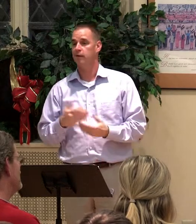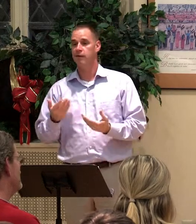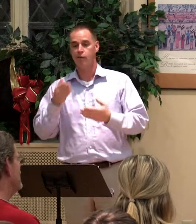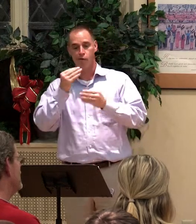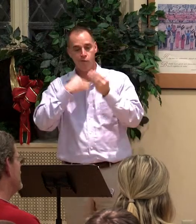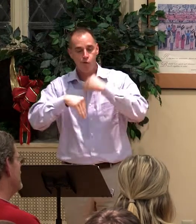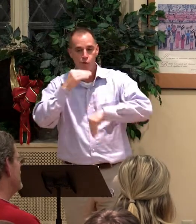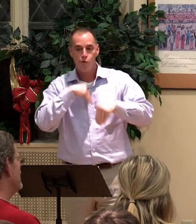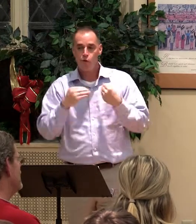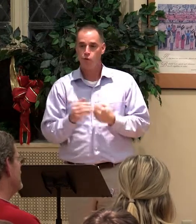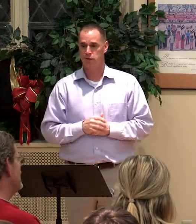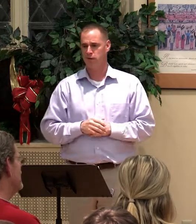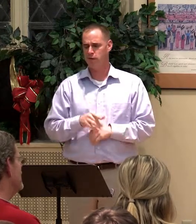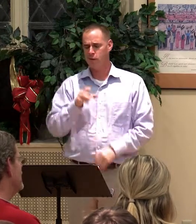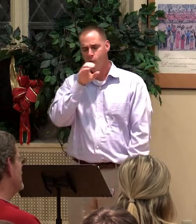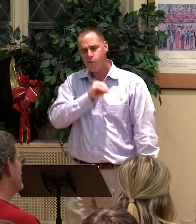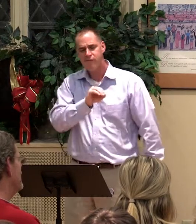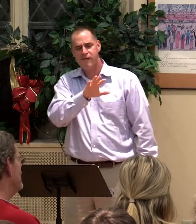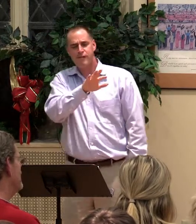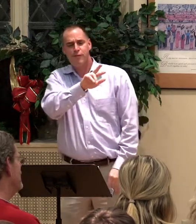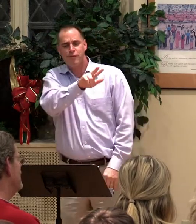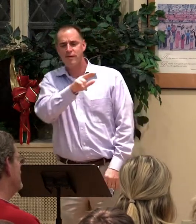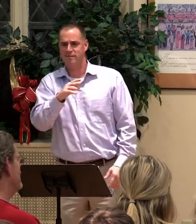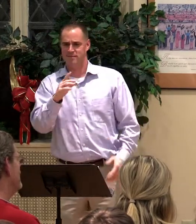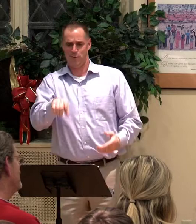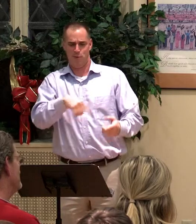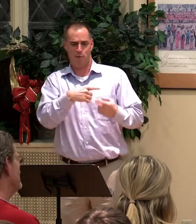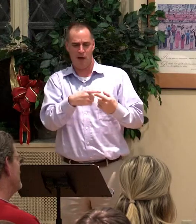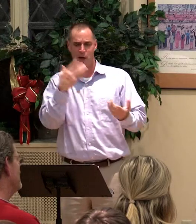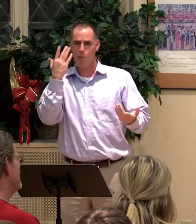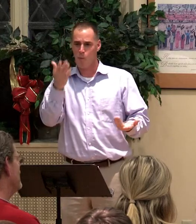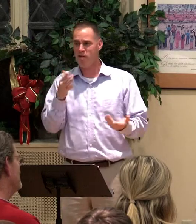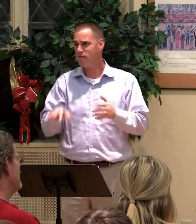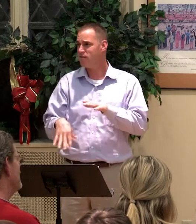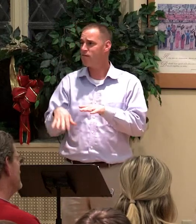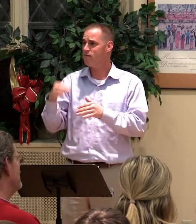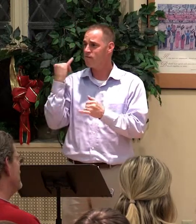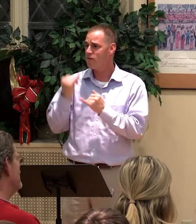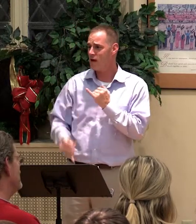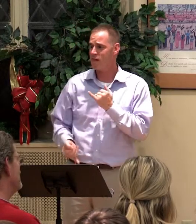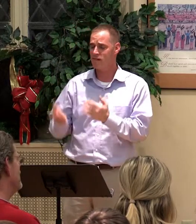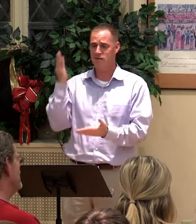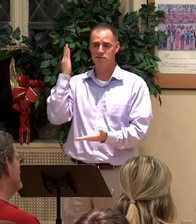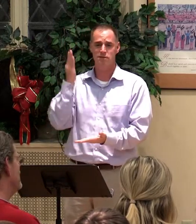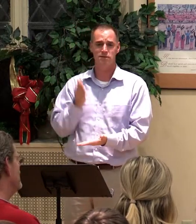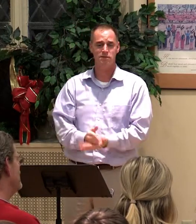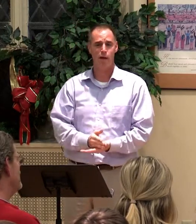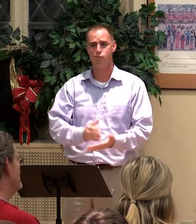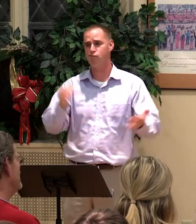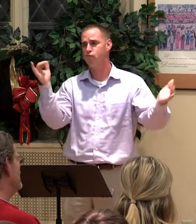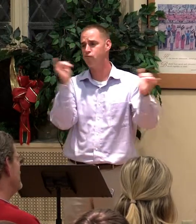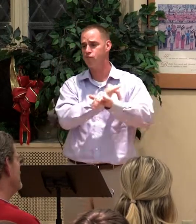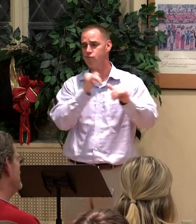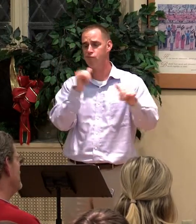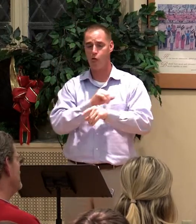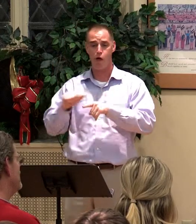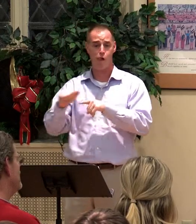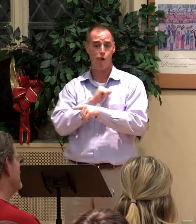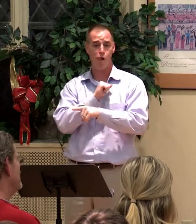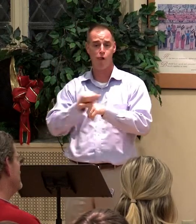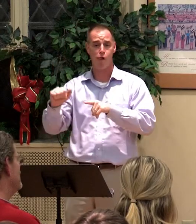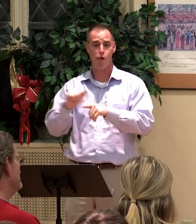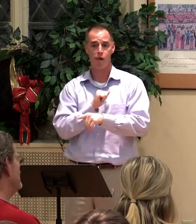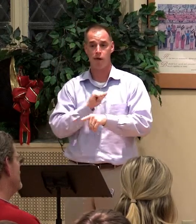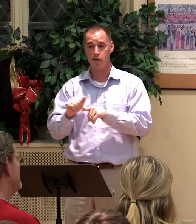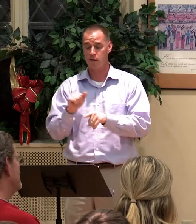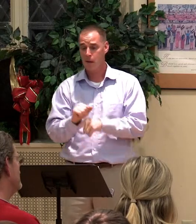up. You're 53. When are you going to finally stop this silly practicing of your